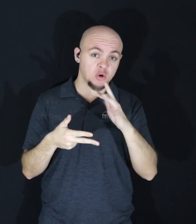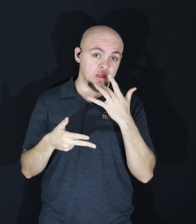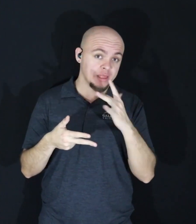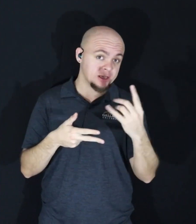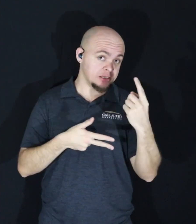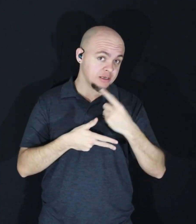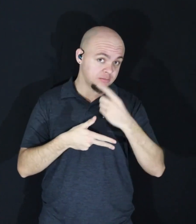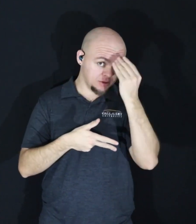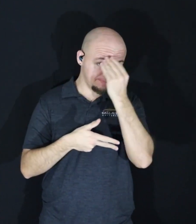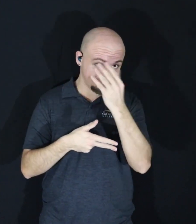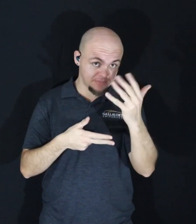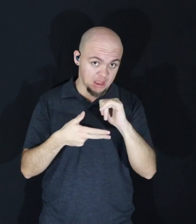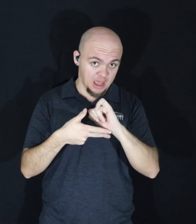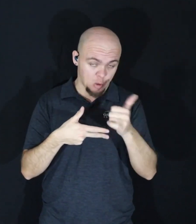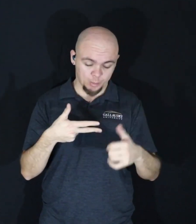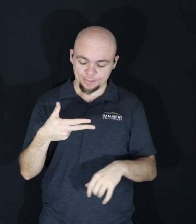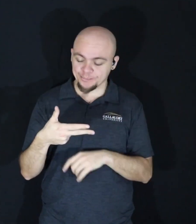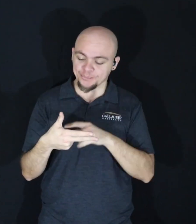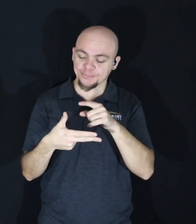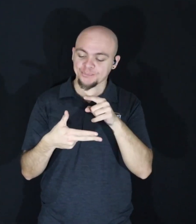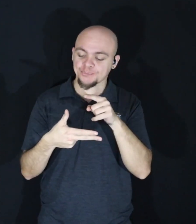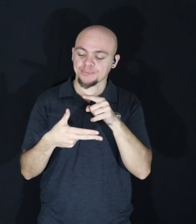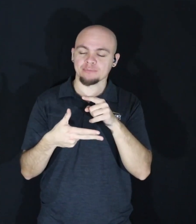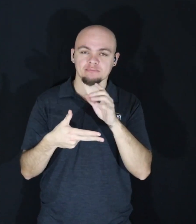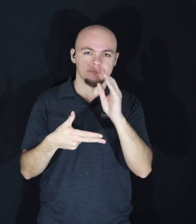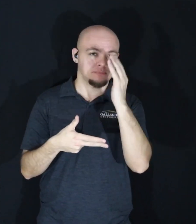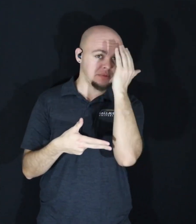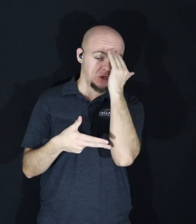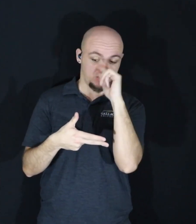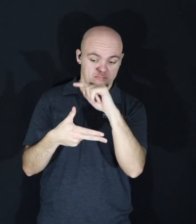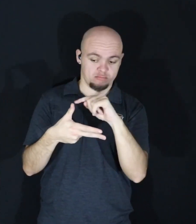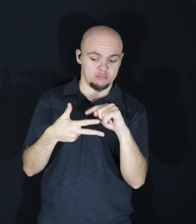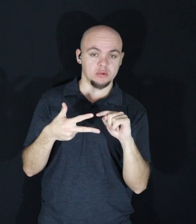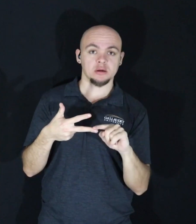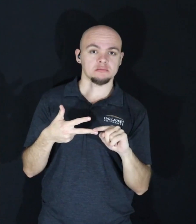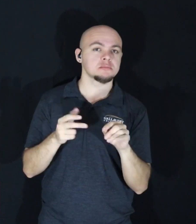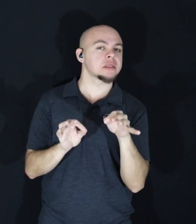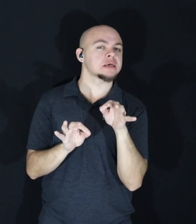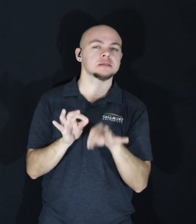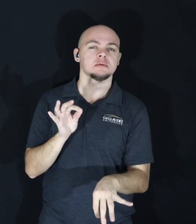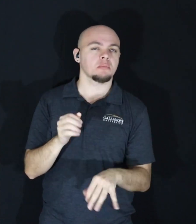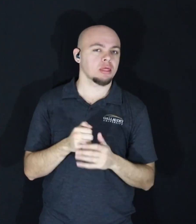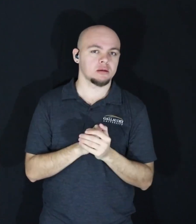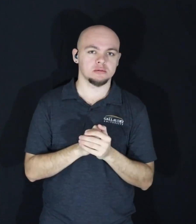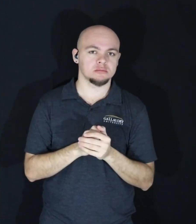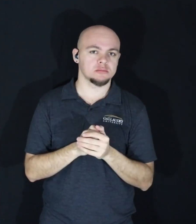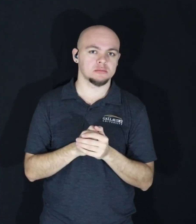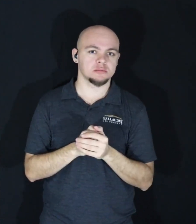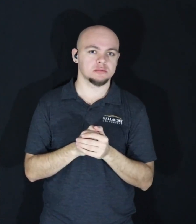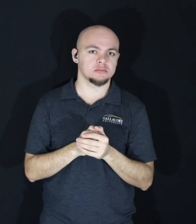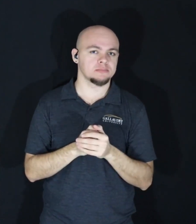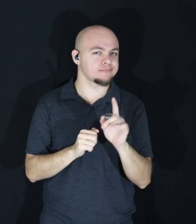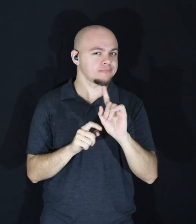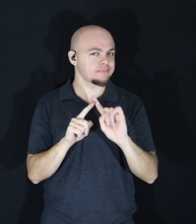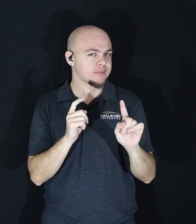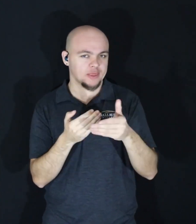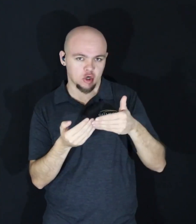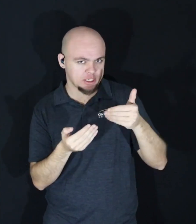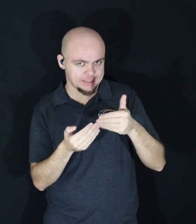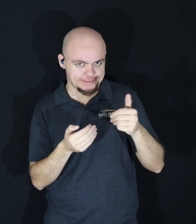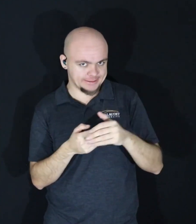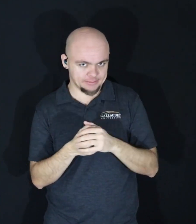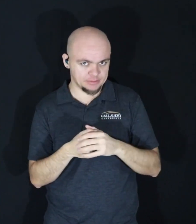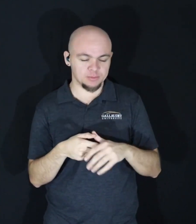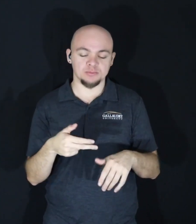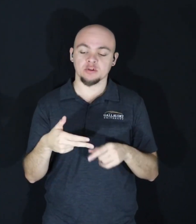going to share those 3 steps with you. Just know that these steps are simple, but they are not easy. Step number